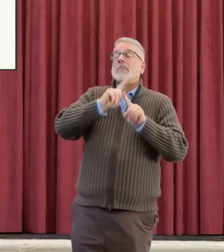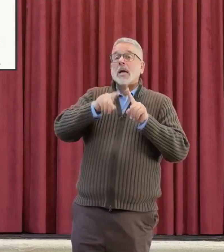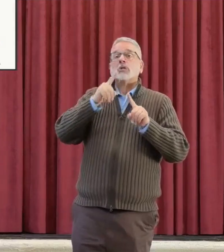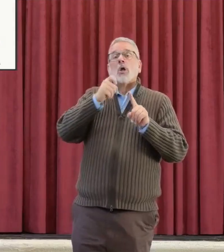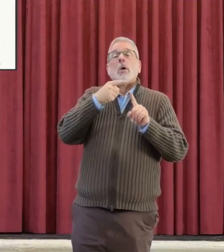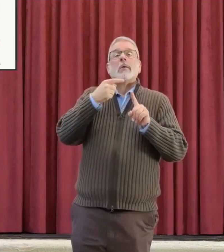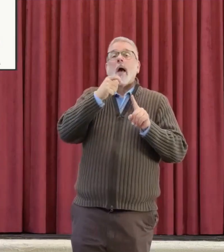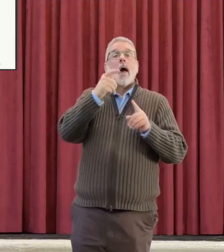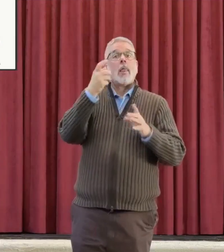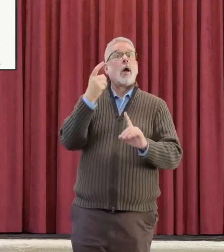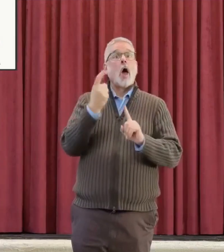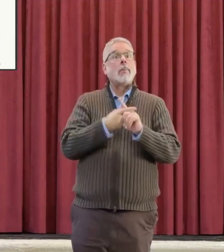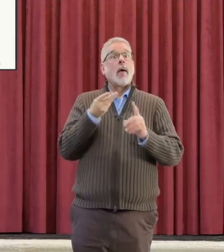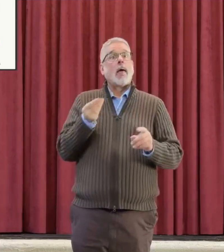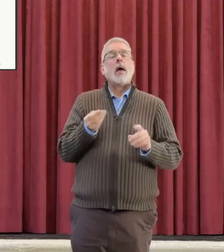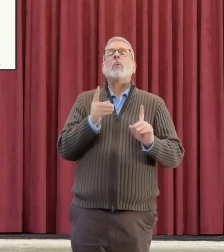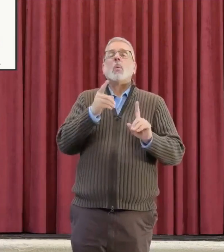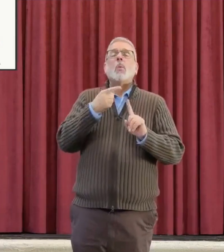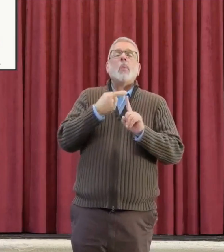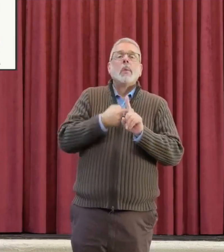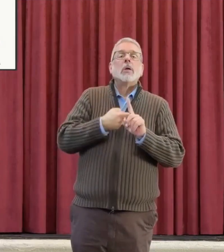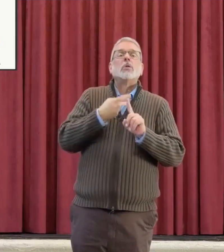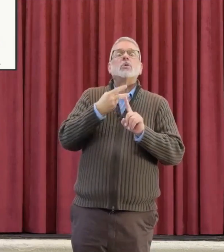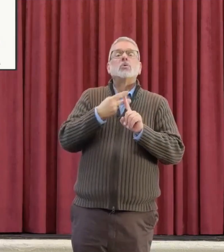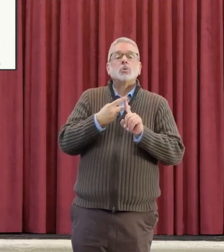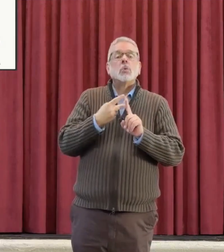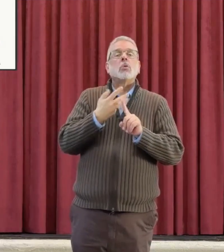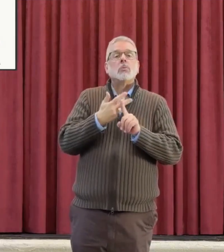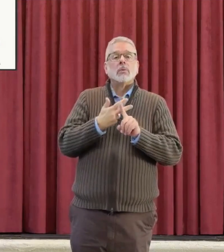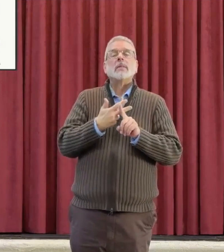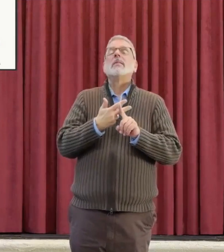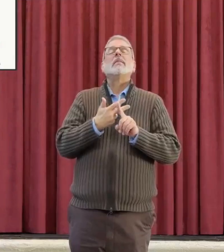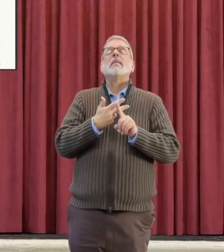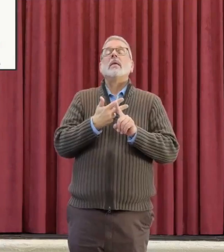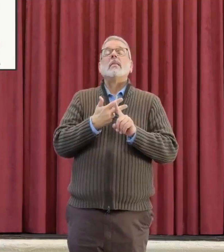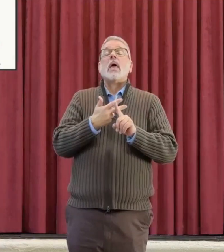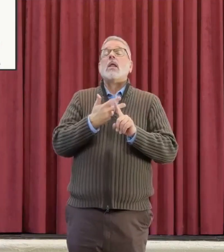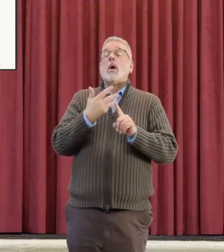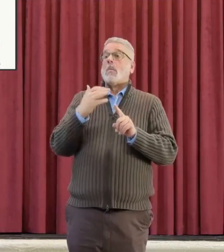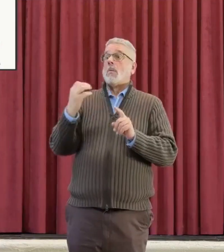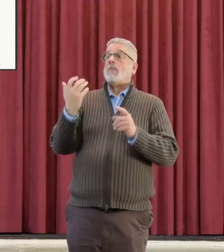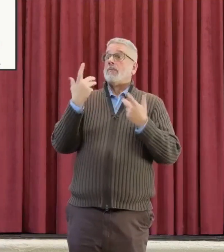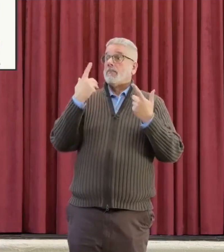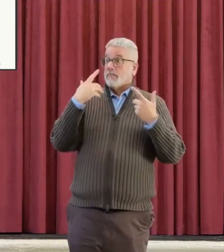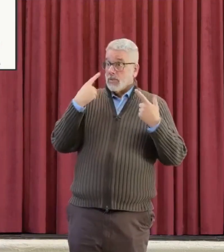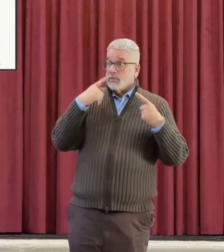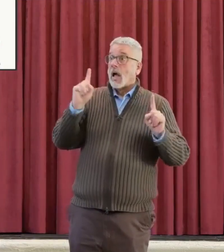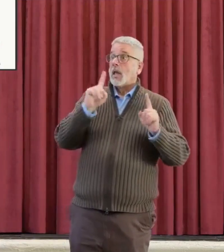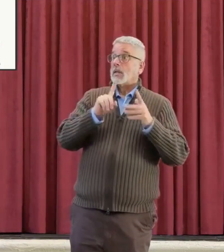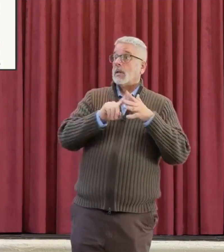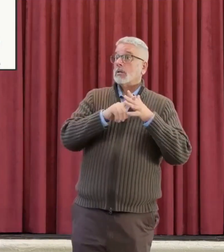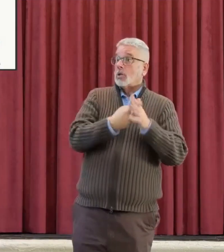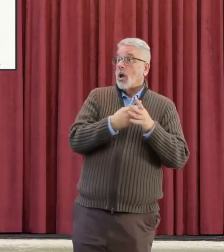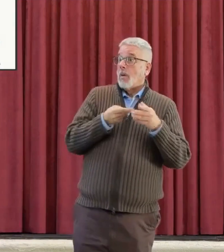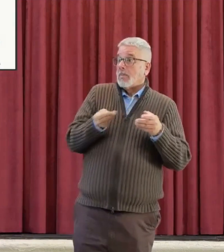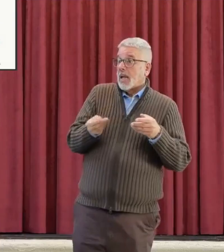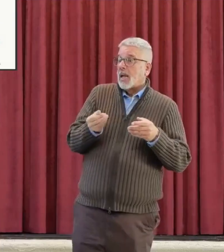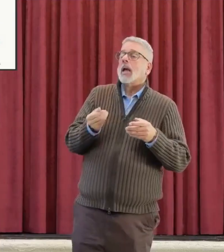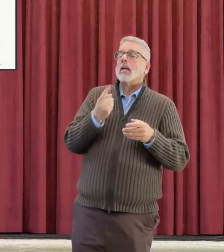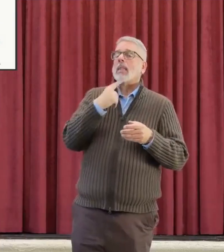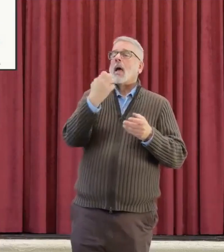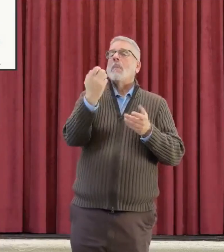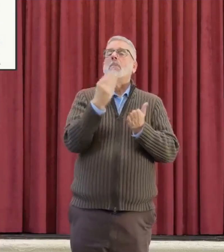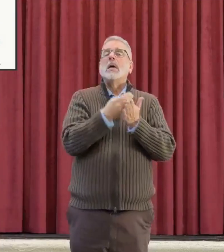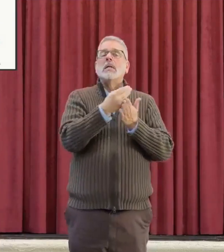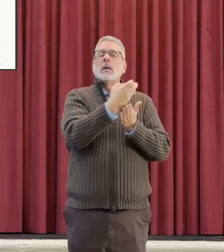should start, and the amount you already paid should be reimbursed to you. But if